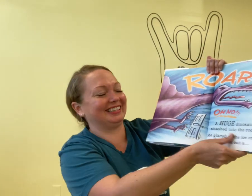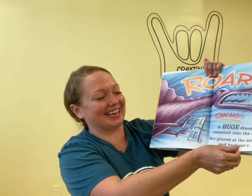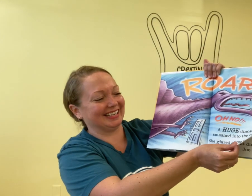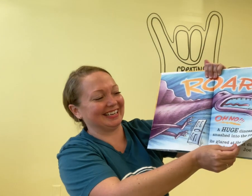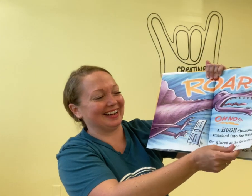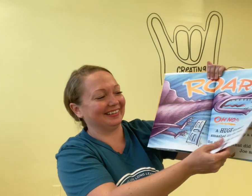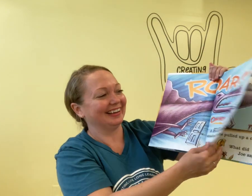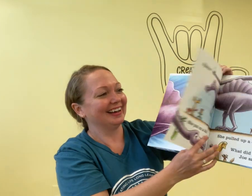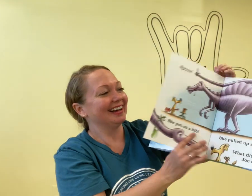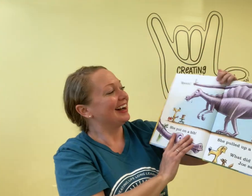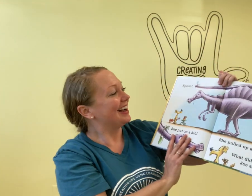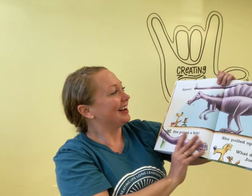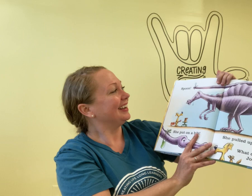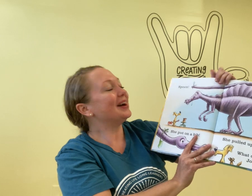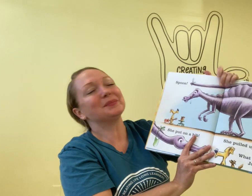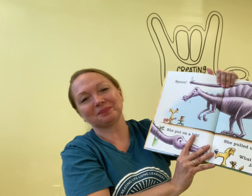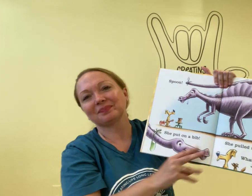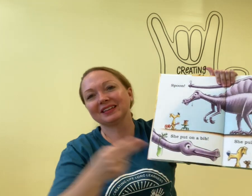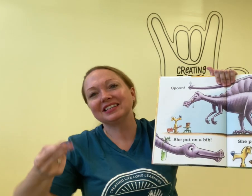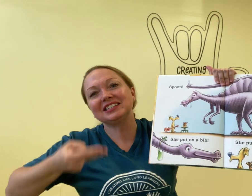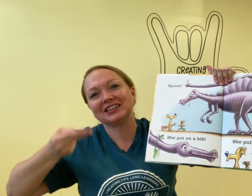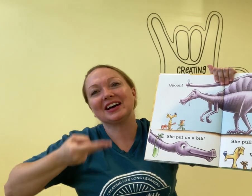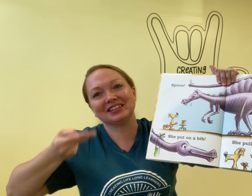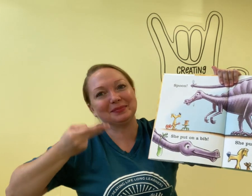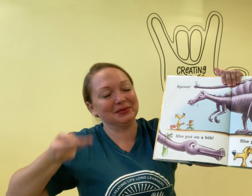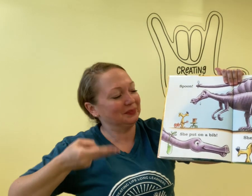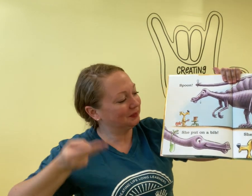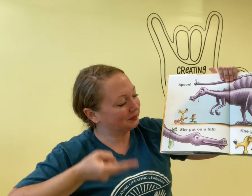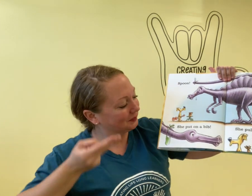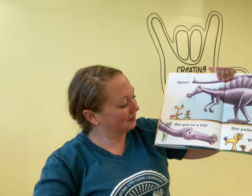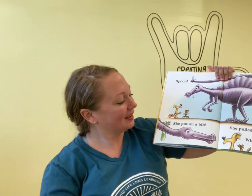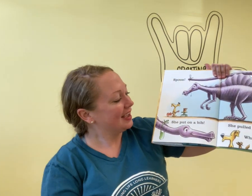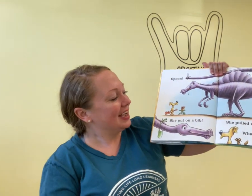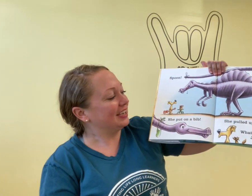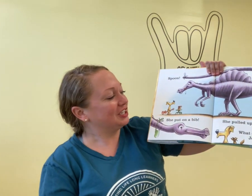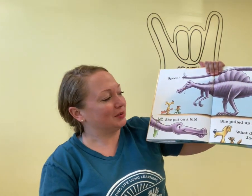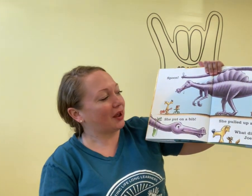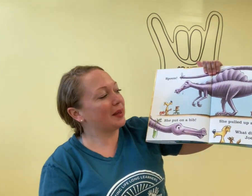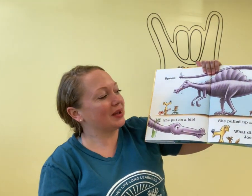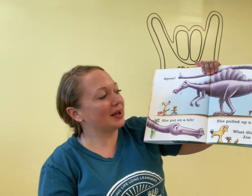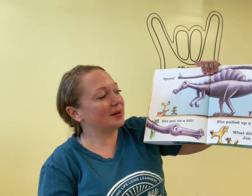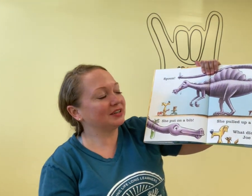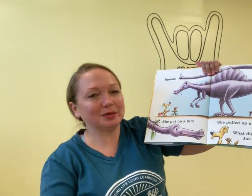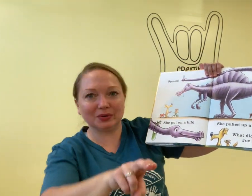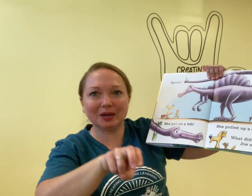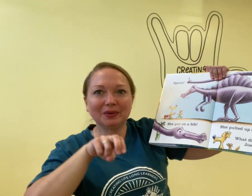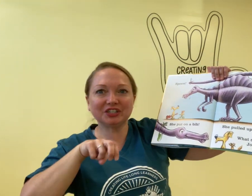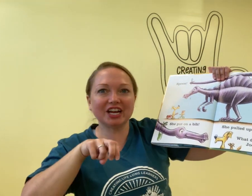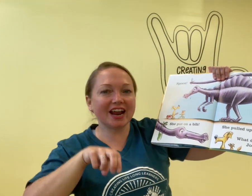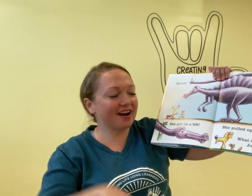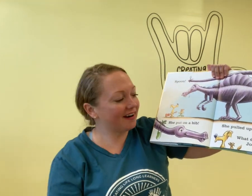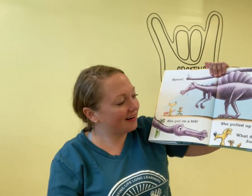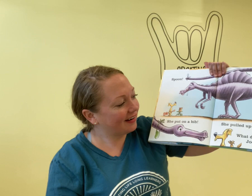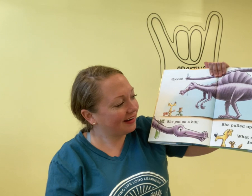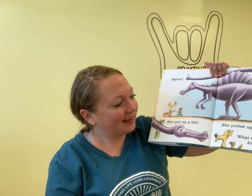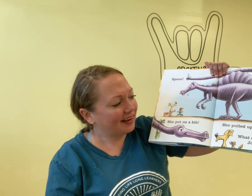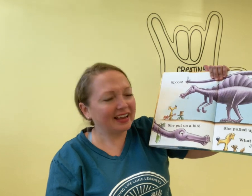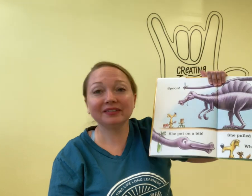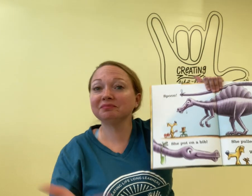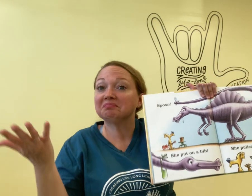it out. Yep, she took out a spoon. And she put on a bib and she pulled up her chair. And what